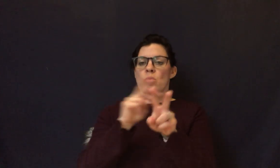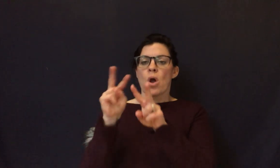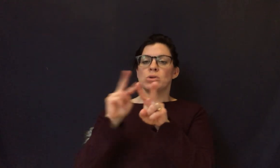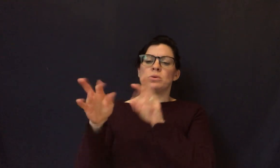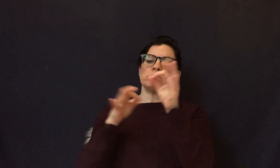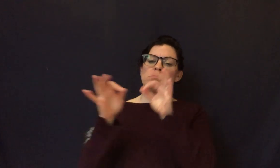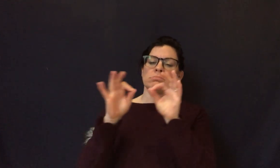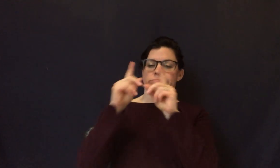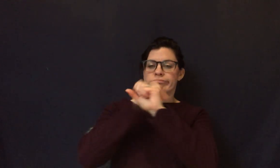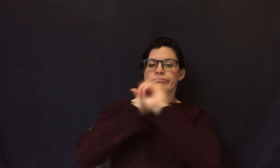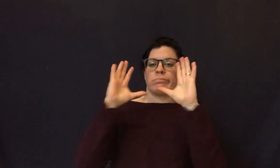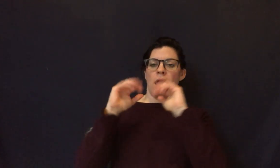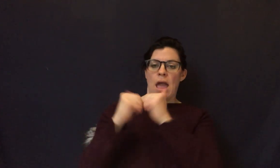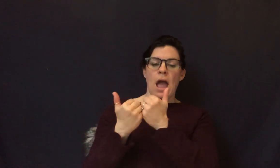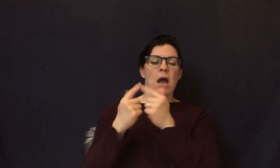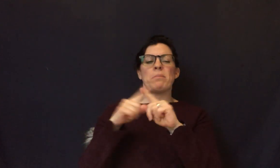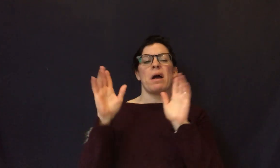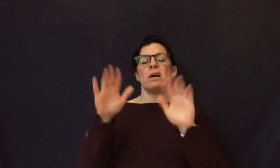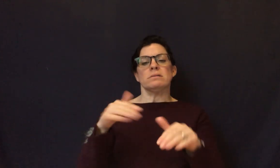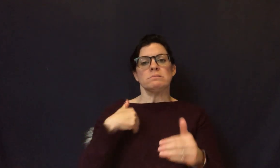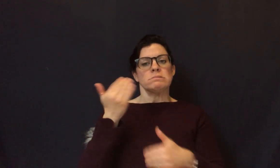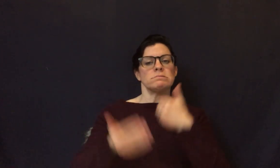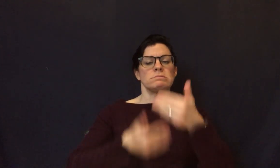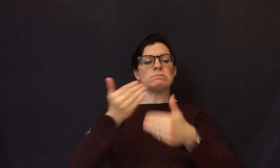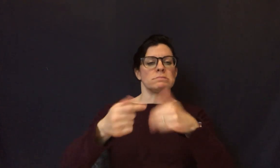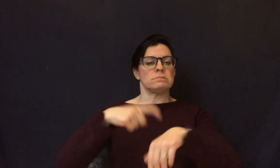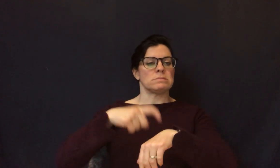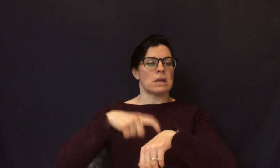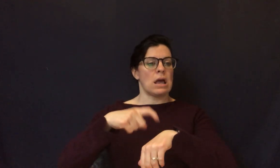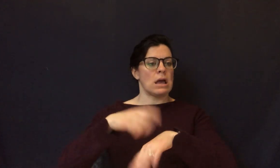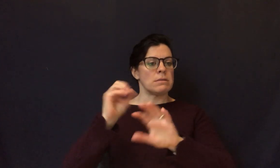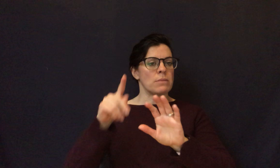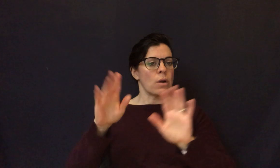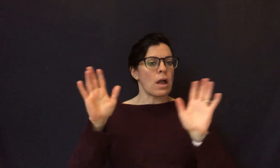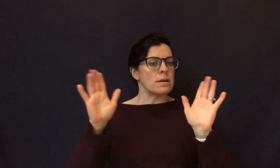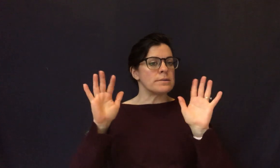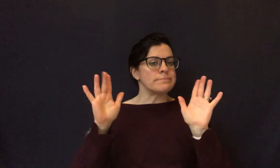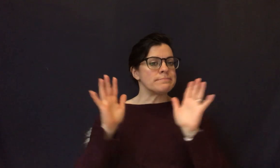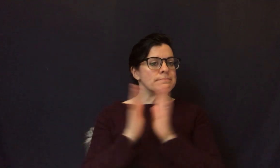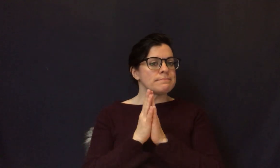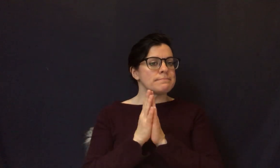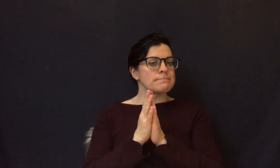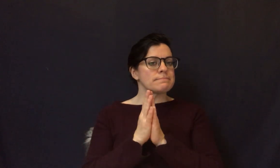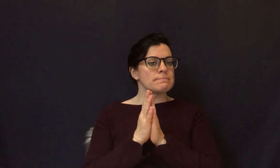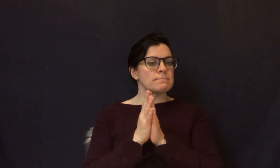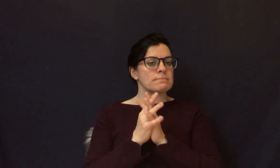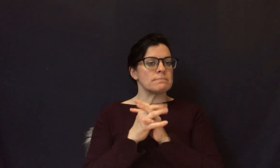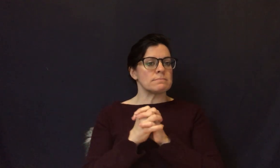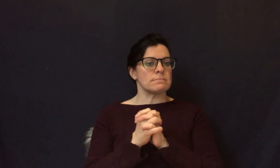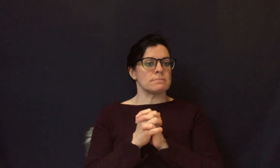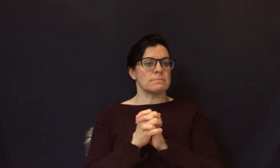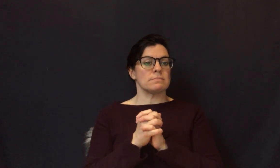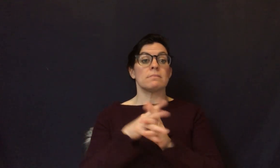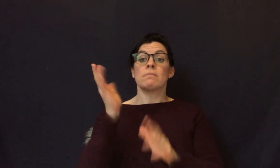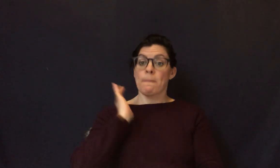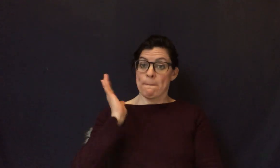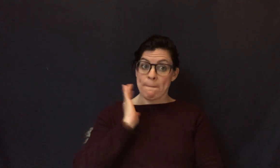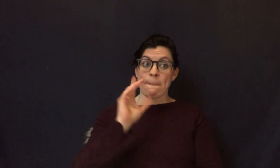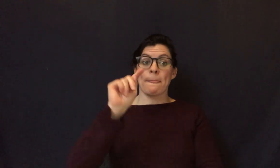All right. Taste the cake. Well, we had a lot of ovens. Okay, so we actually had people that we sent to school to be trained on